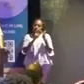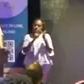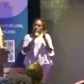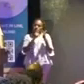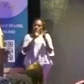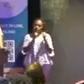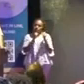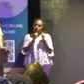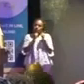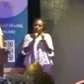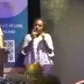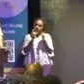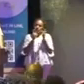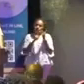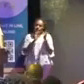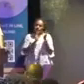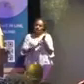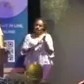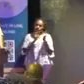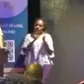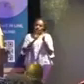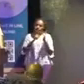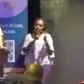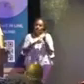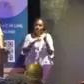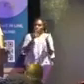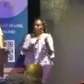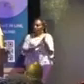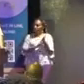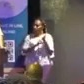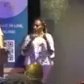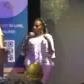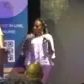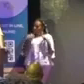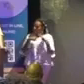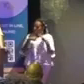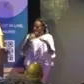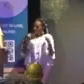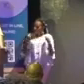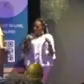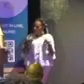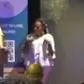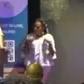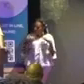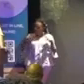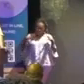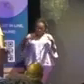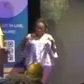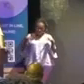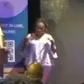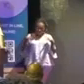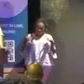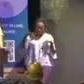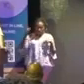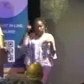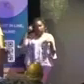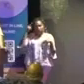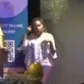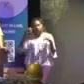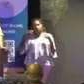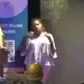by me like giving relief, or me like as a legal or businessman Marianne and